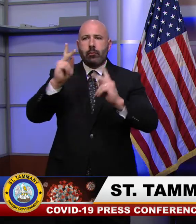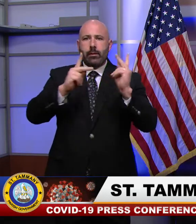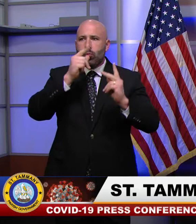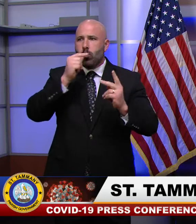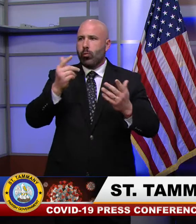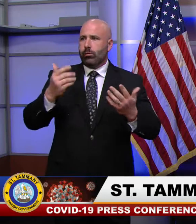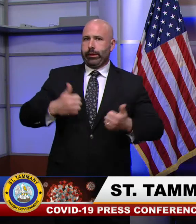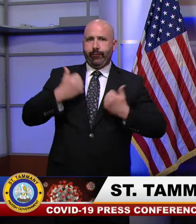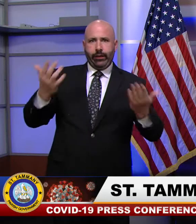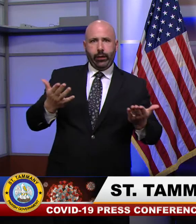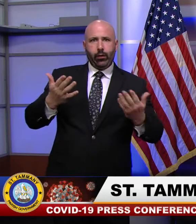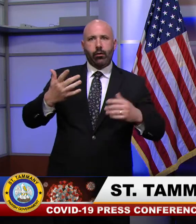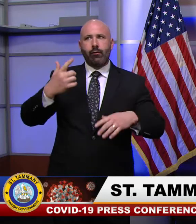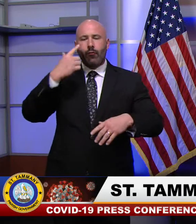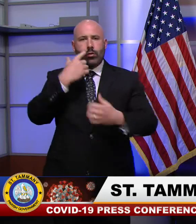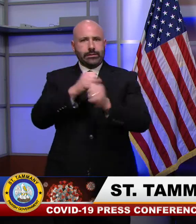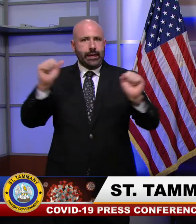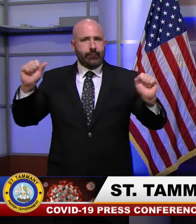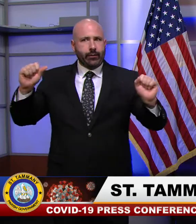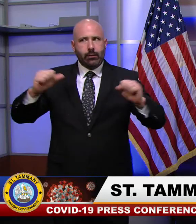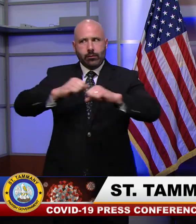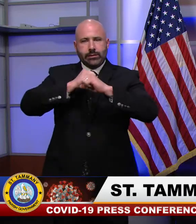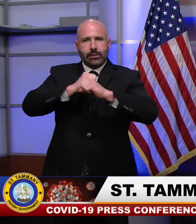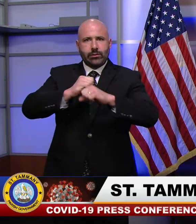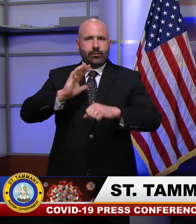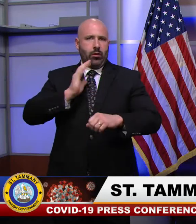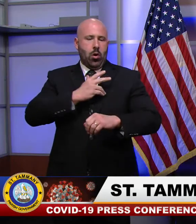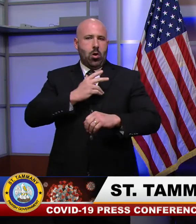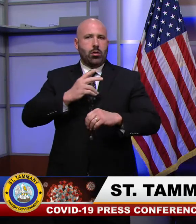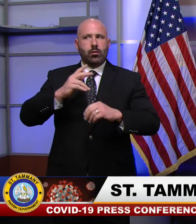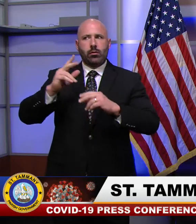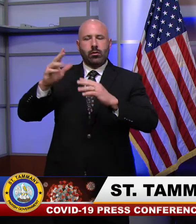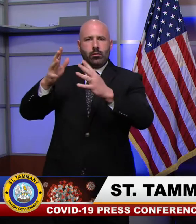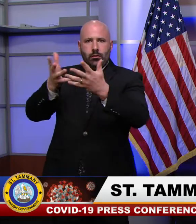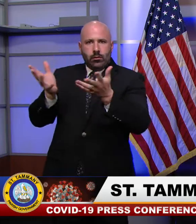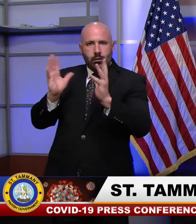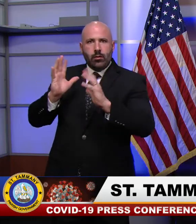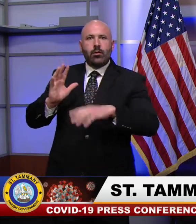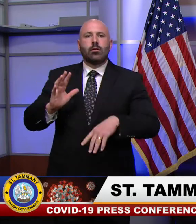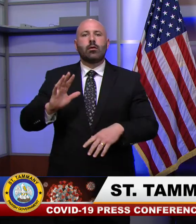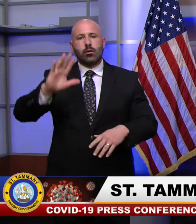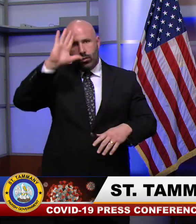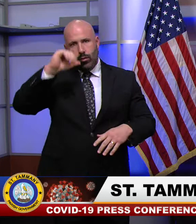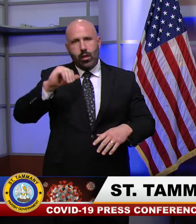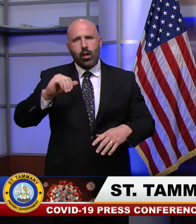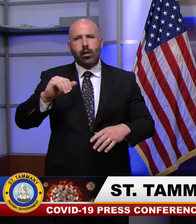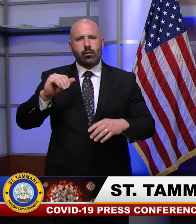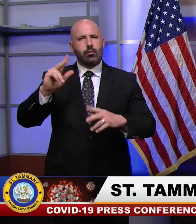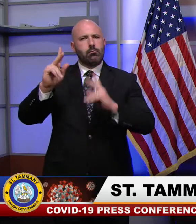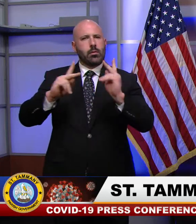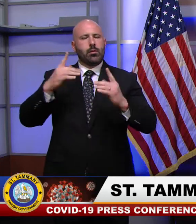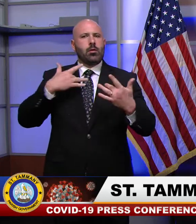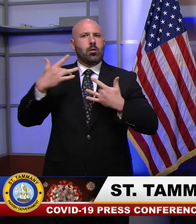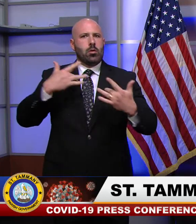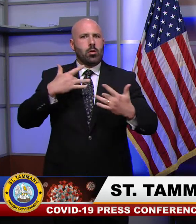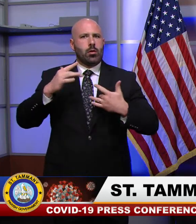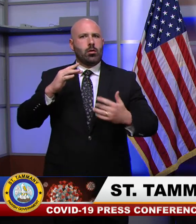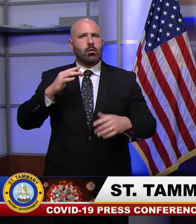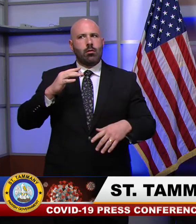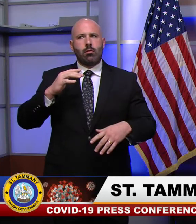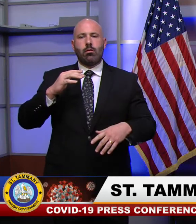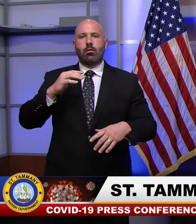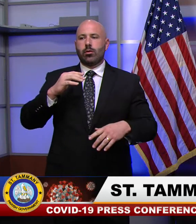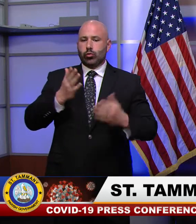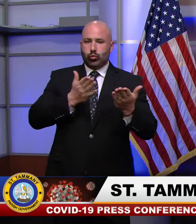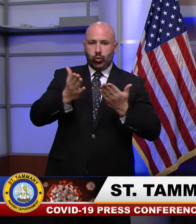citizens. We know residents have concerns about our essential services, and we want to assure you